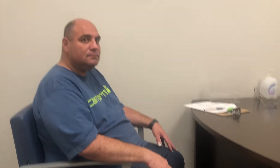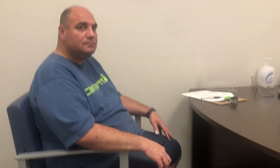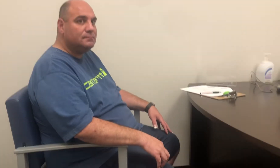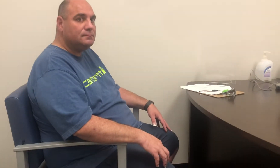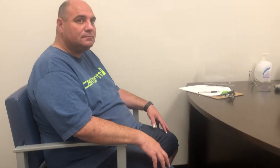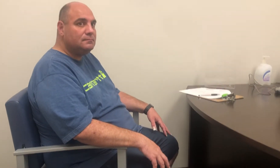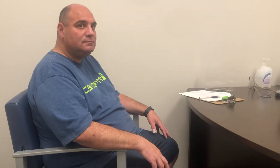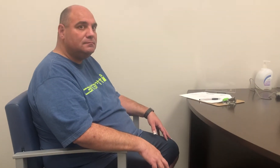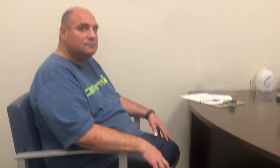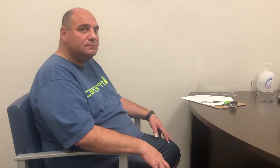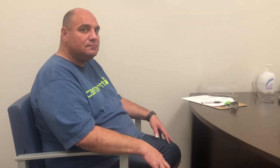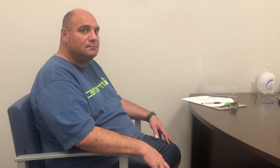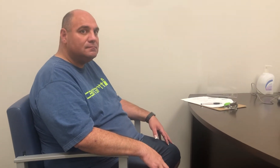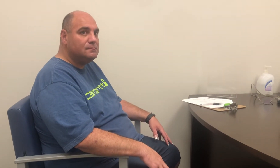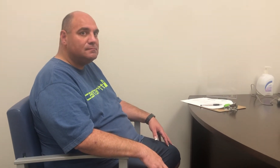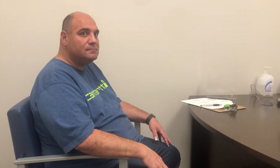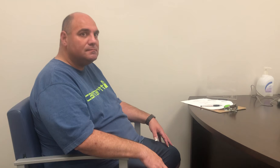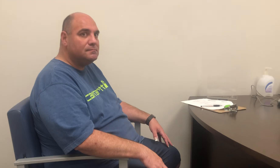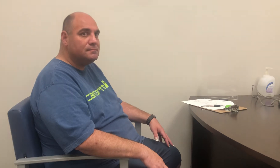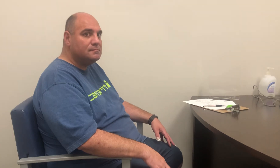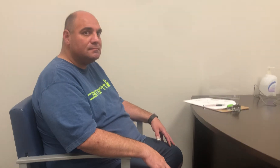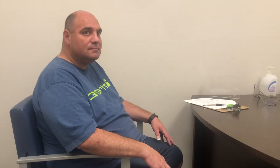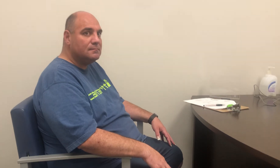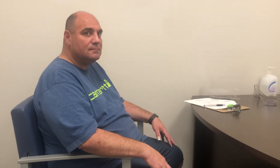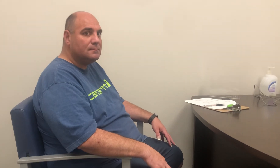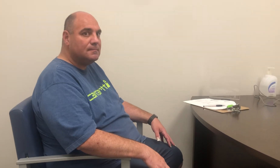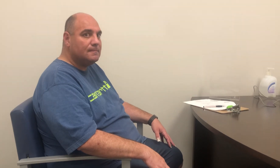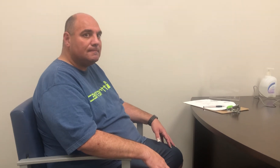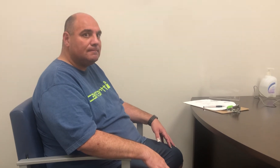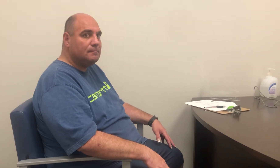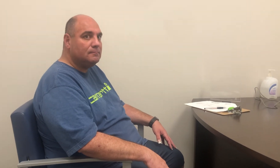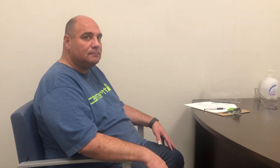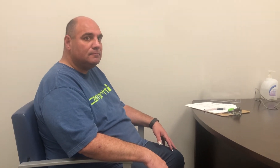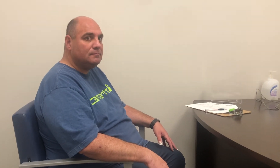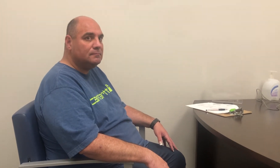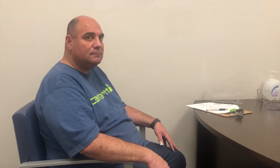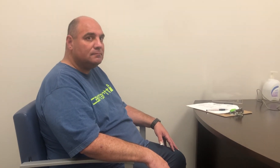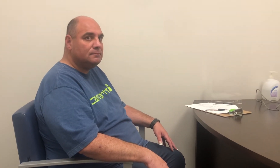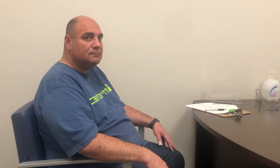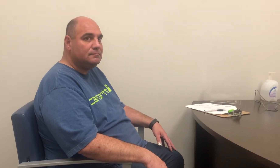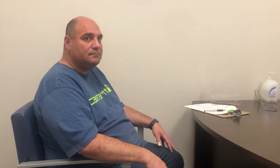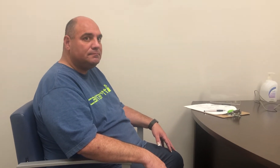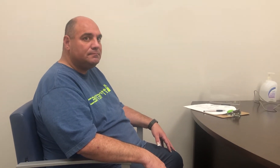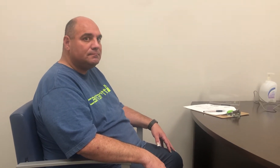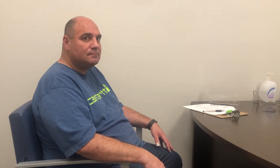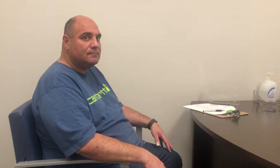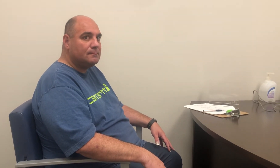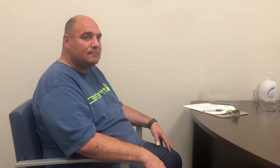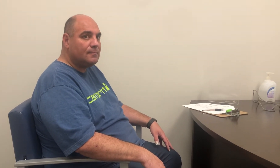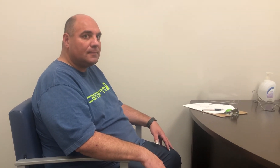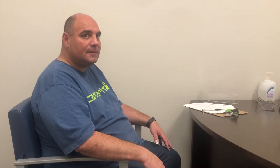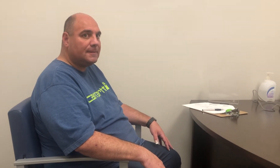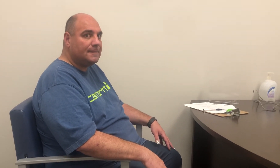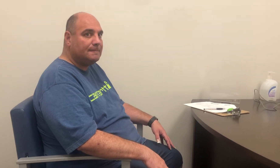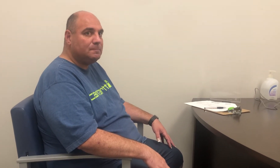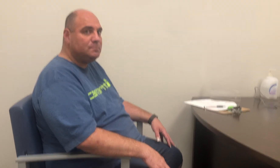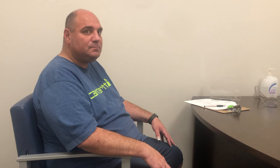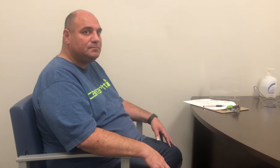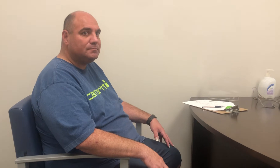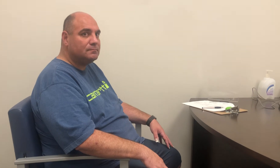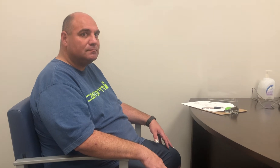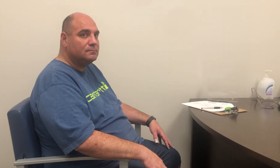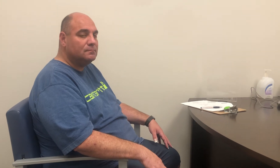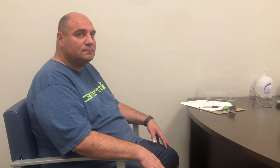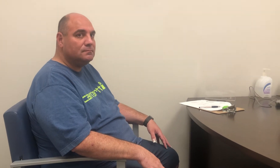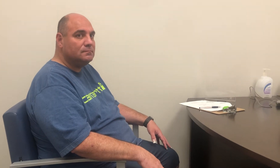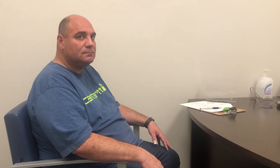He graduated high school reading level at college level, so he went on to community college at